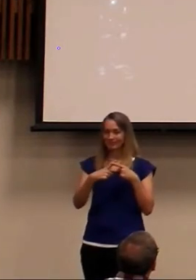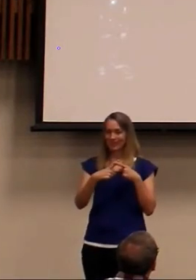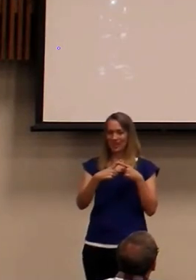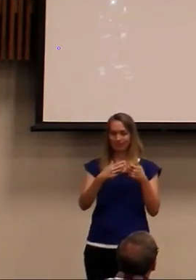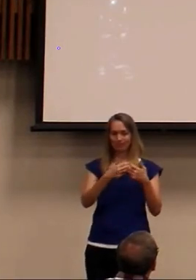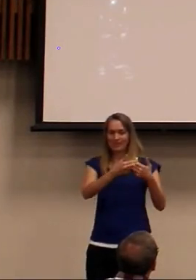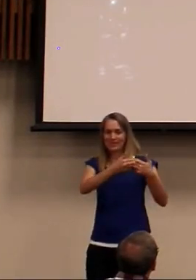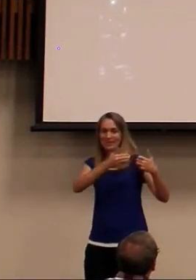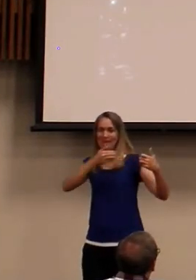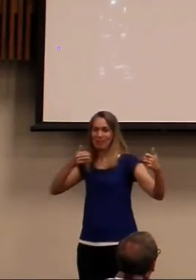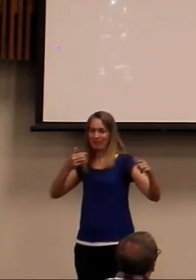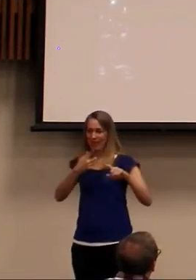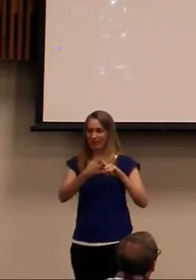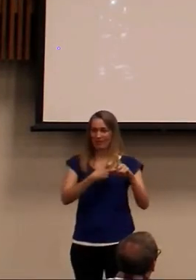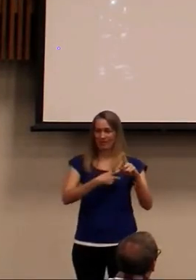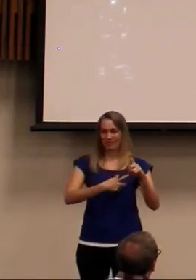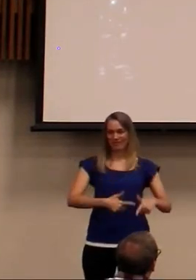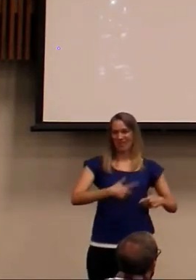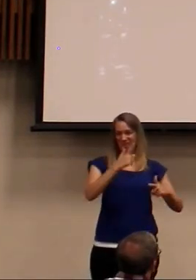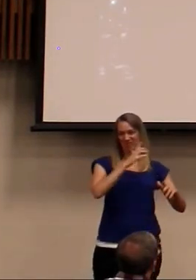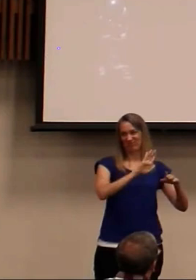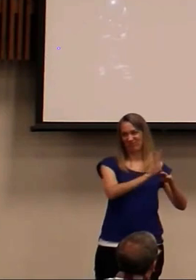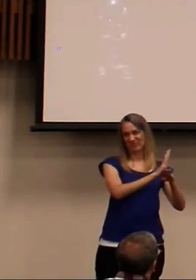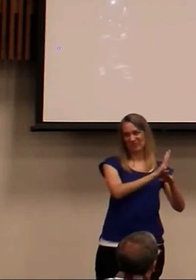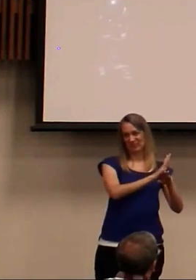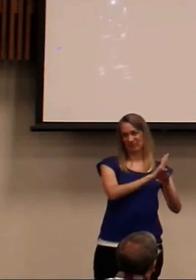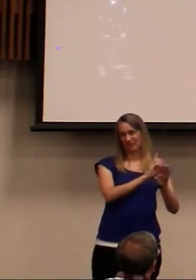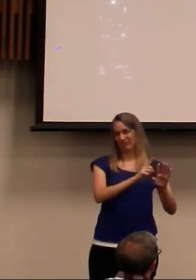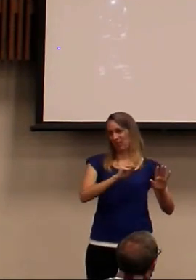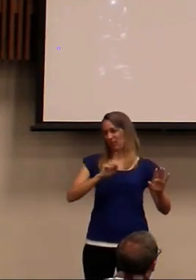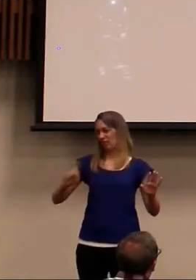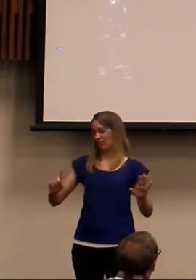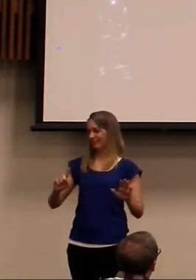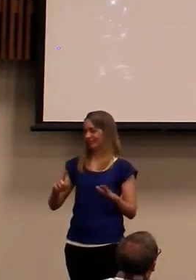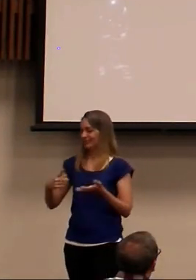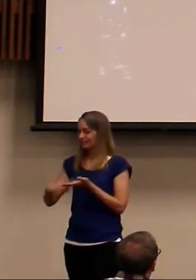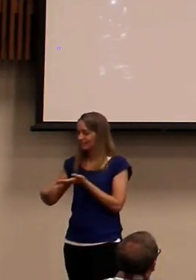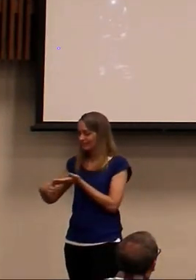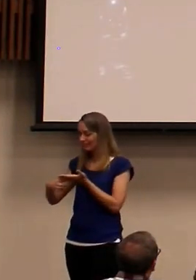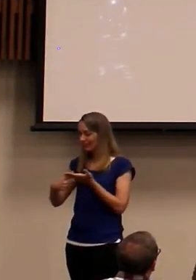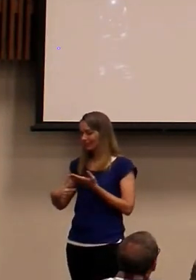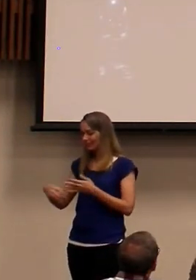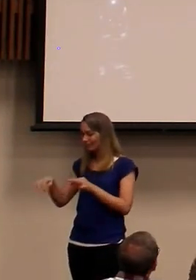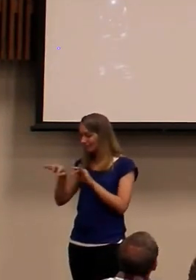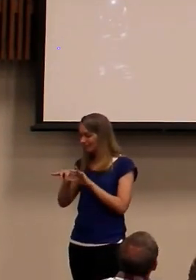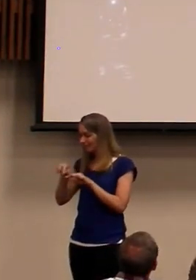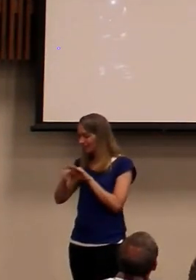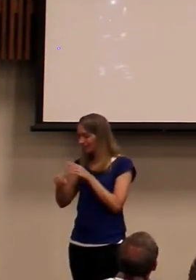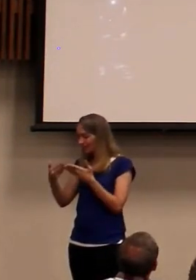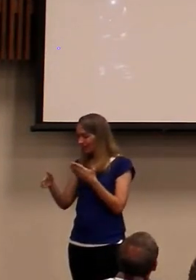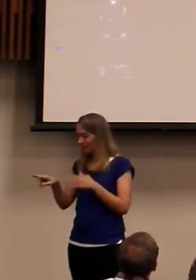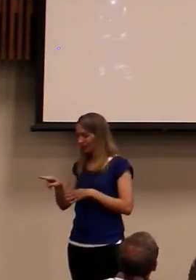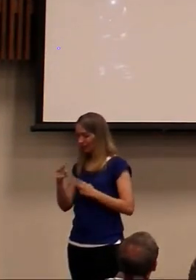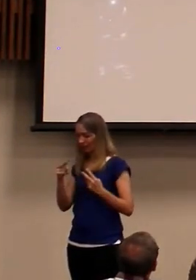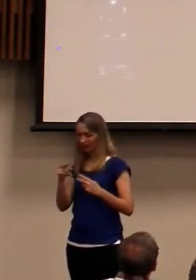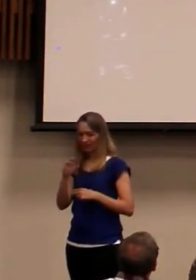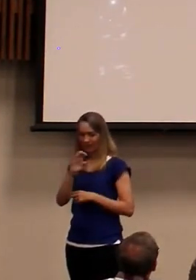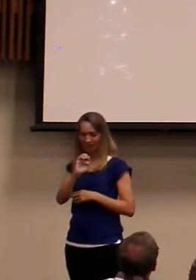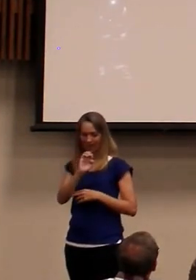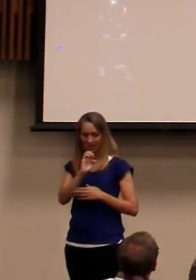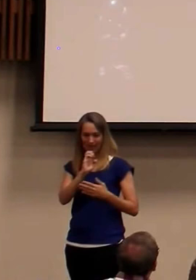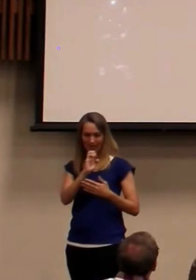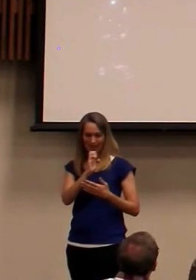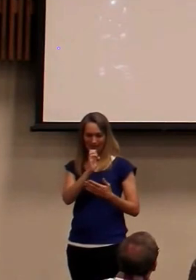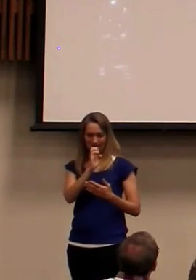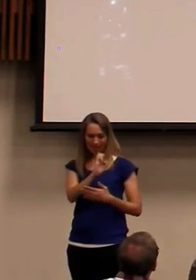Mitch and Phil told their stories, laid their souls bare, and then they looked over at Ed and said, "Okay, Ed, it's your turn." And he said, "No, I don't play